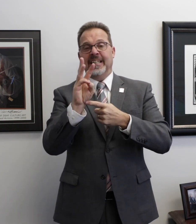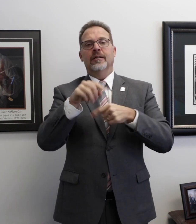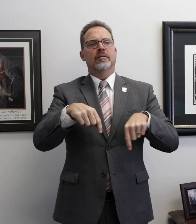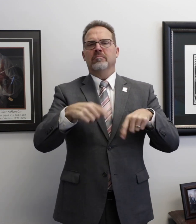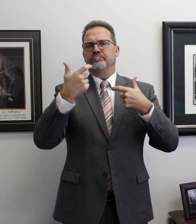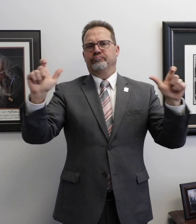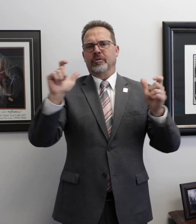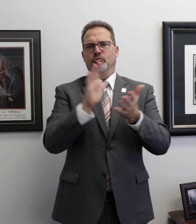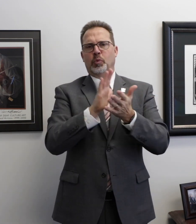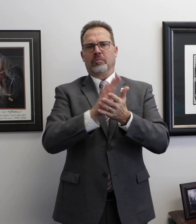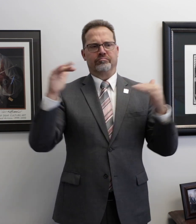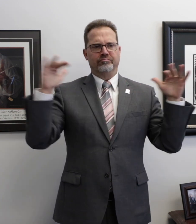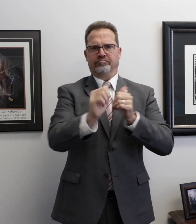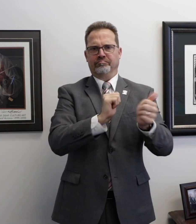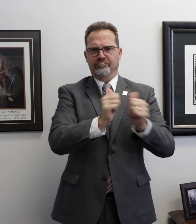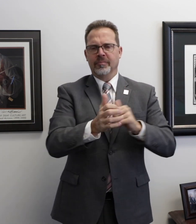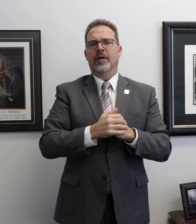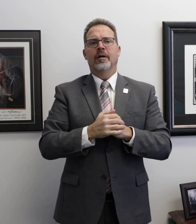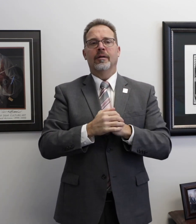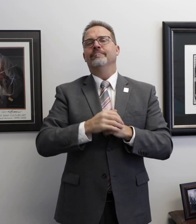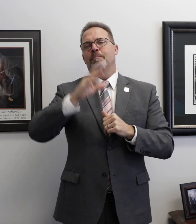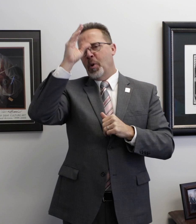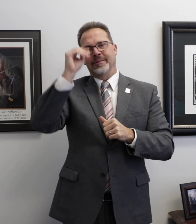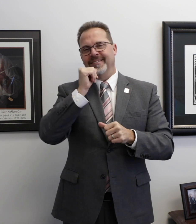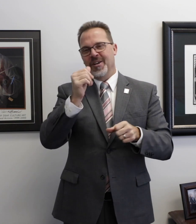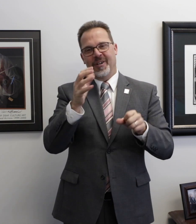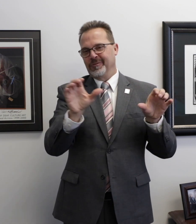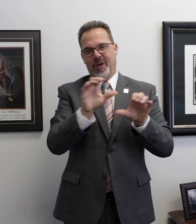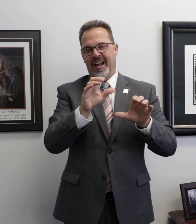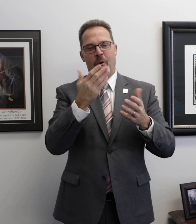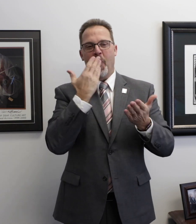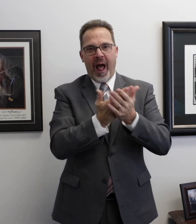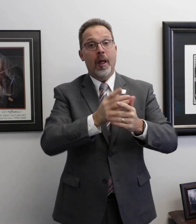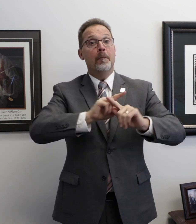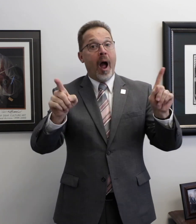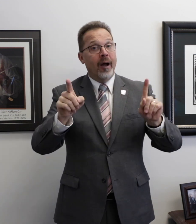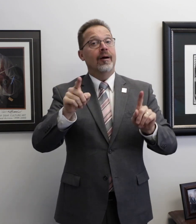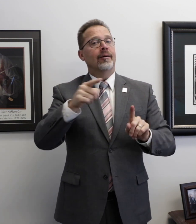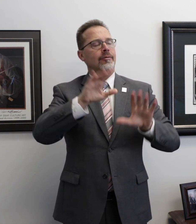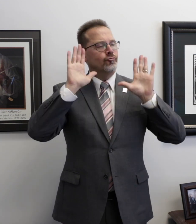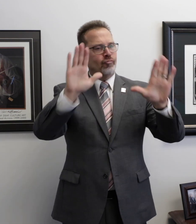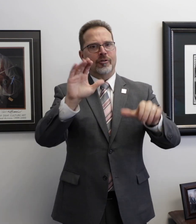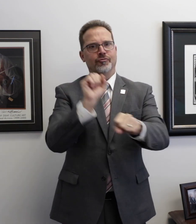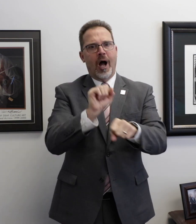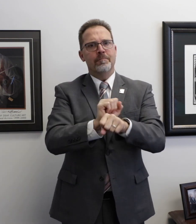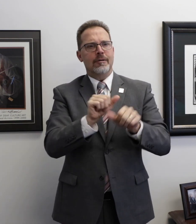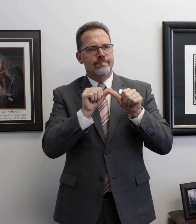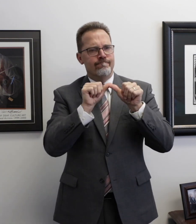16th. There were a number of schools and it was good competition, but the boys unfortunately didn't play very well. They did a great job though and